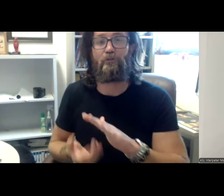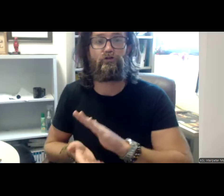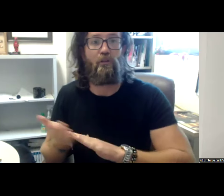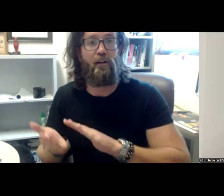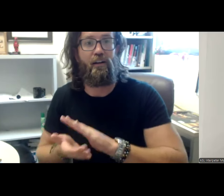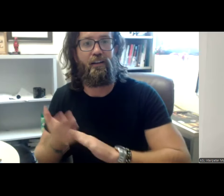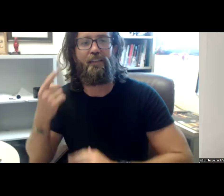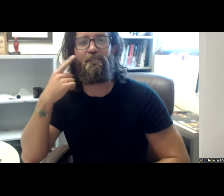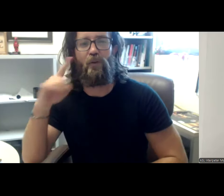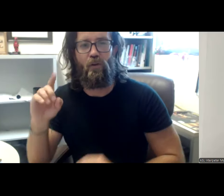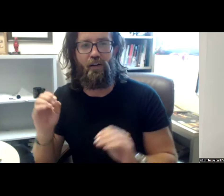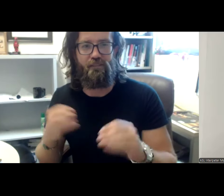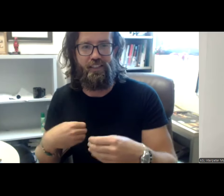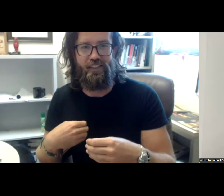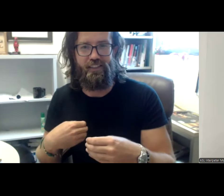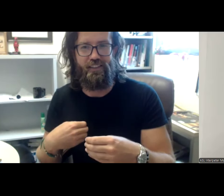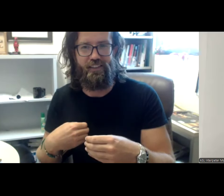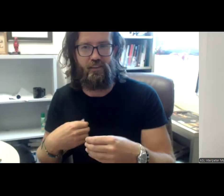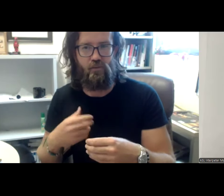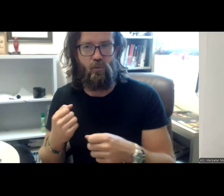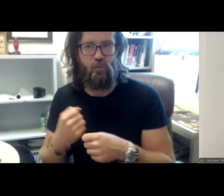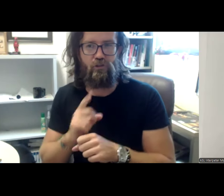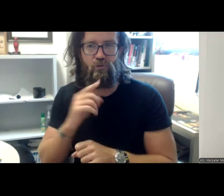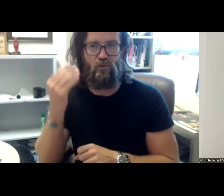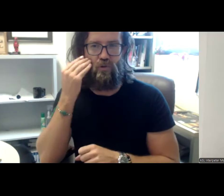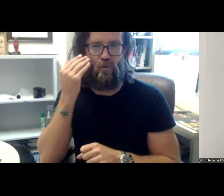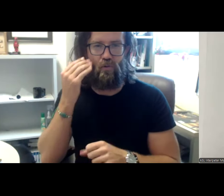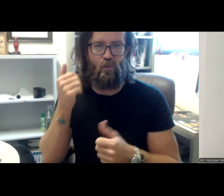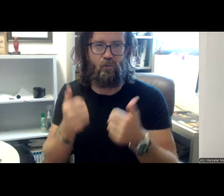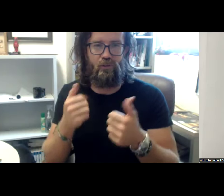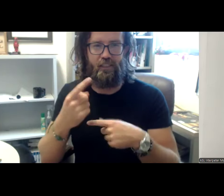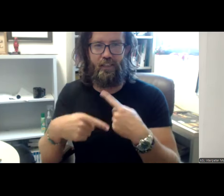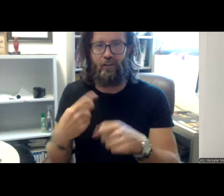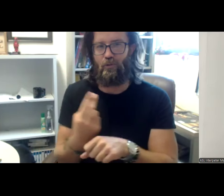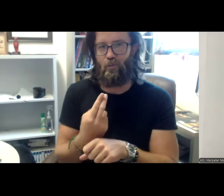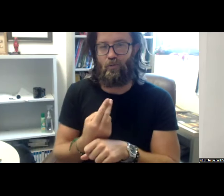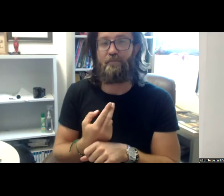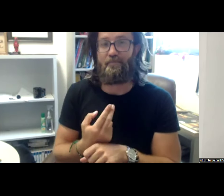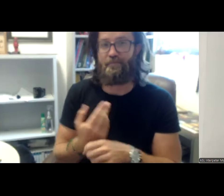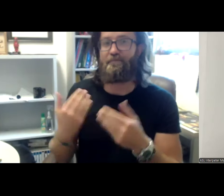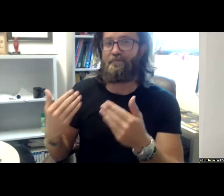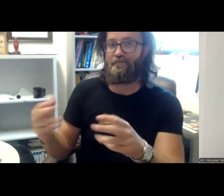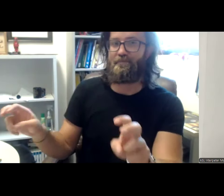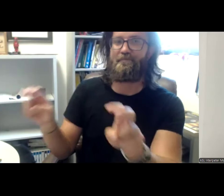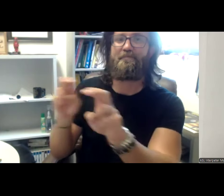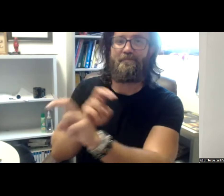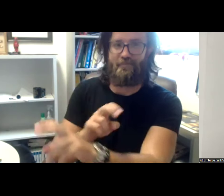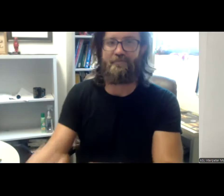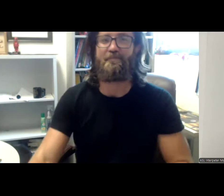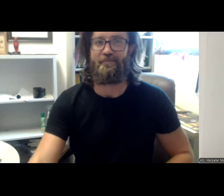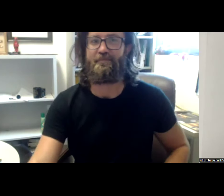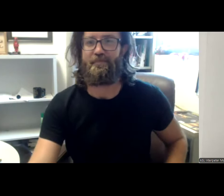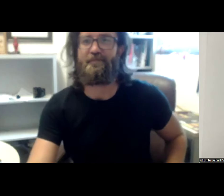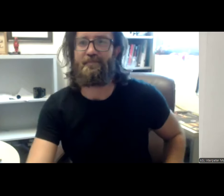I'm running for office, I would probably sign it the other way, where it's like functioning, or it just depends